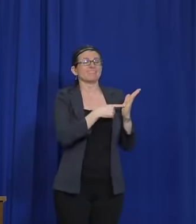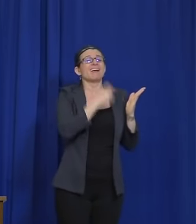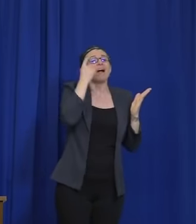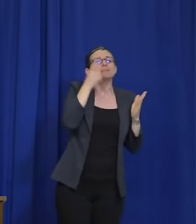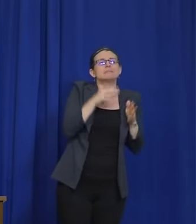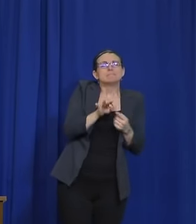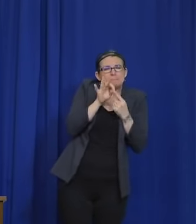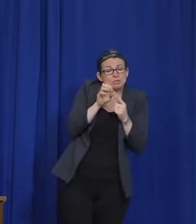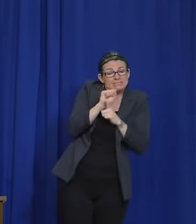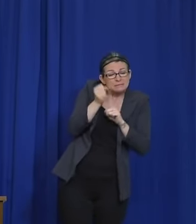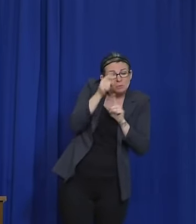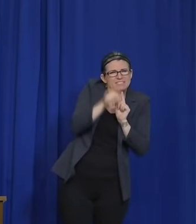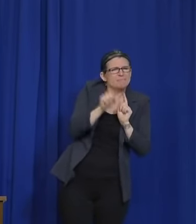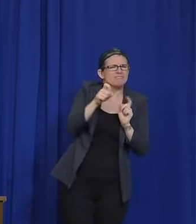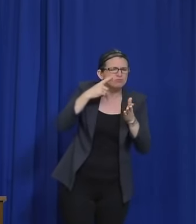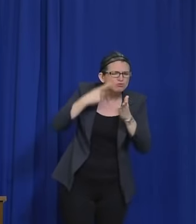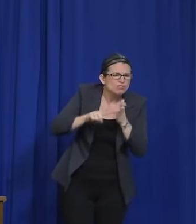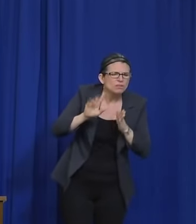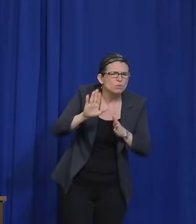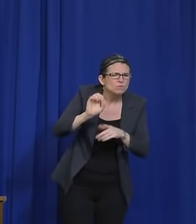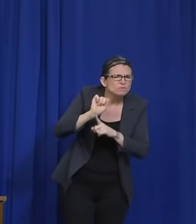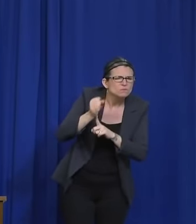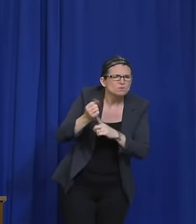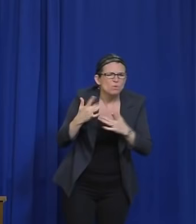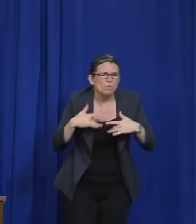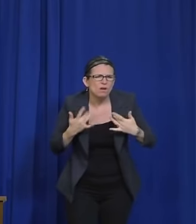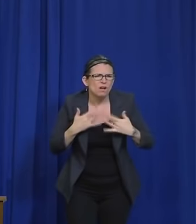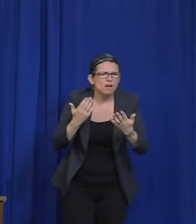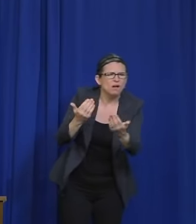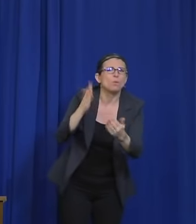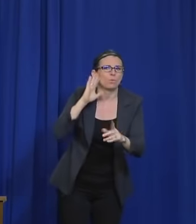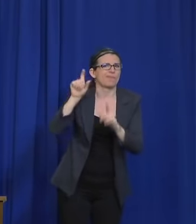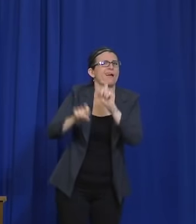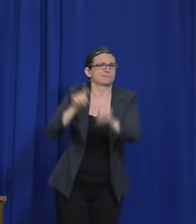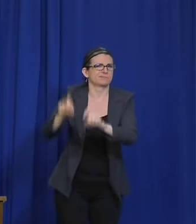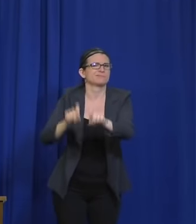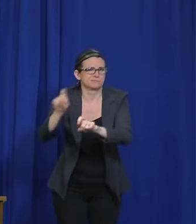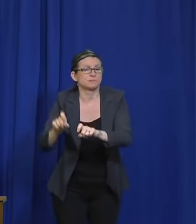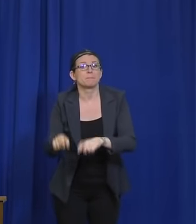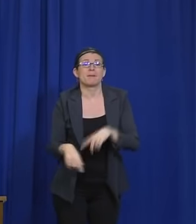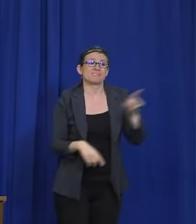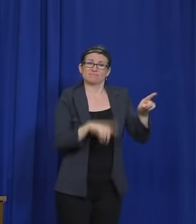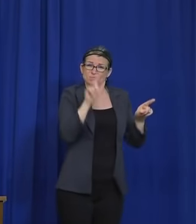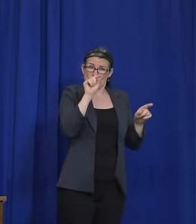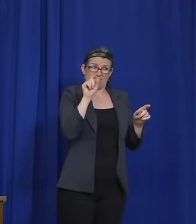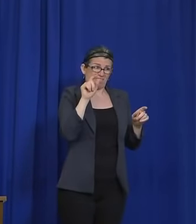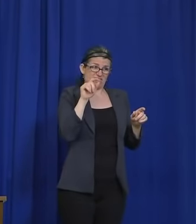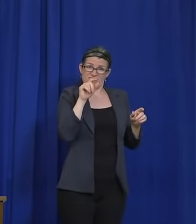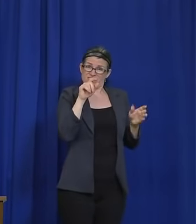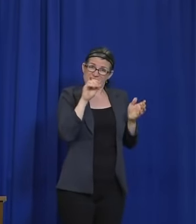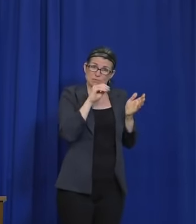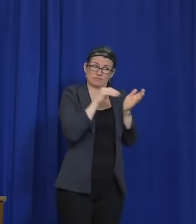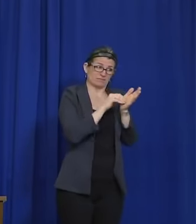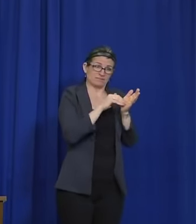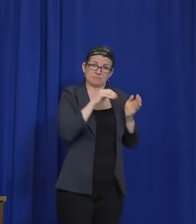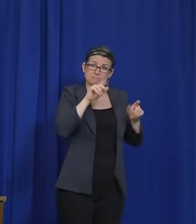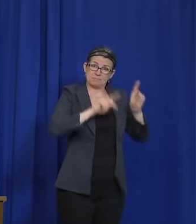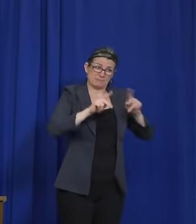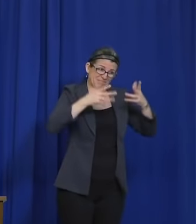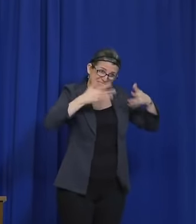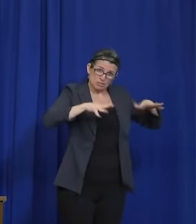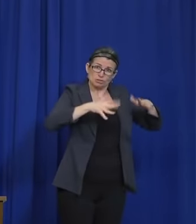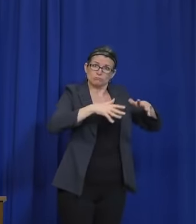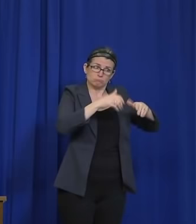possible. We expect some additional guidance from the federal government this week to provide clarity about